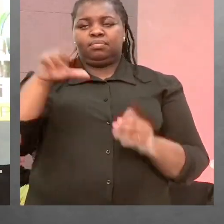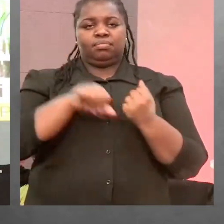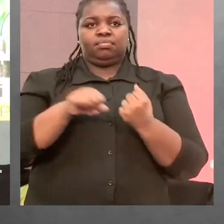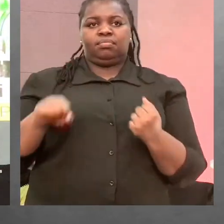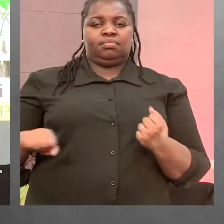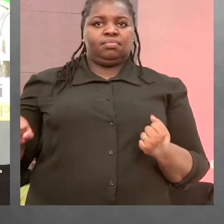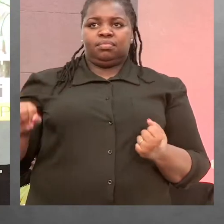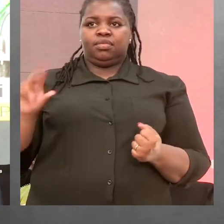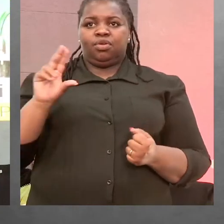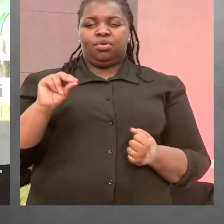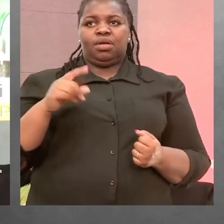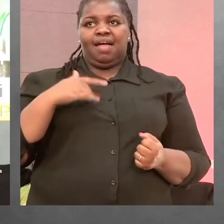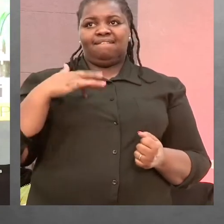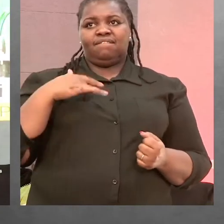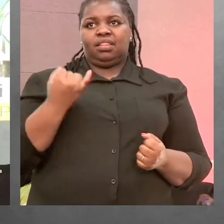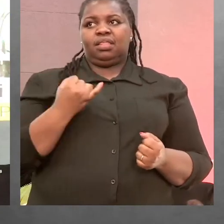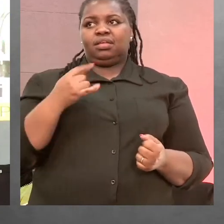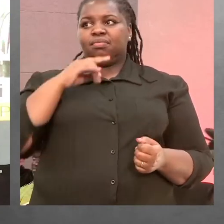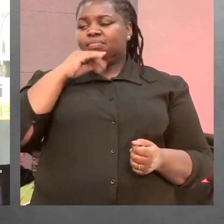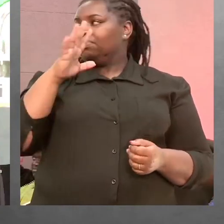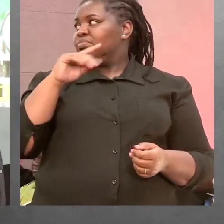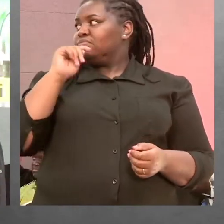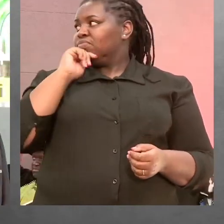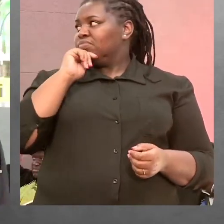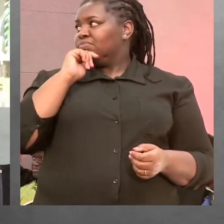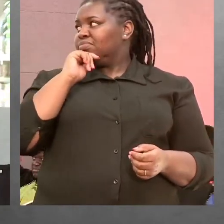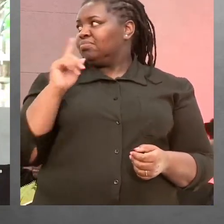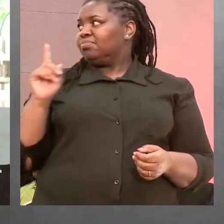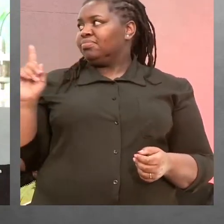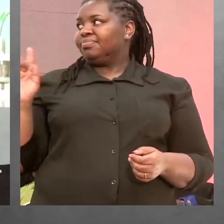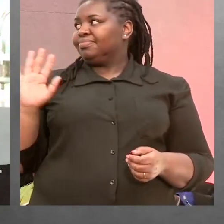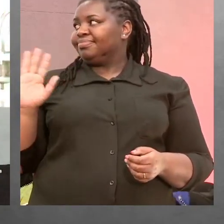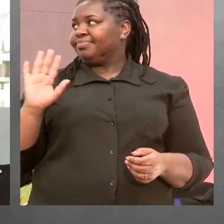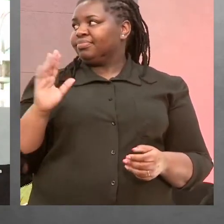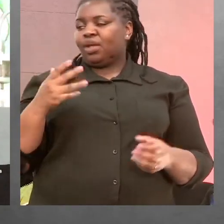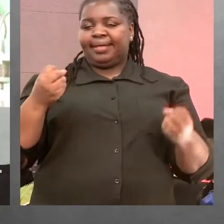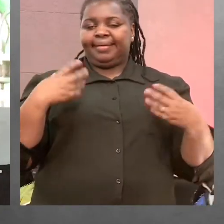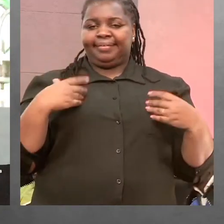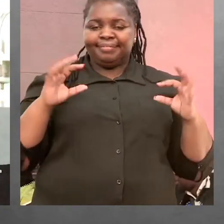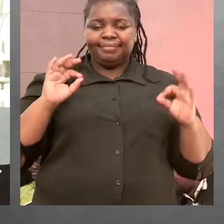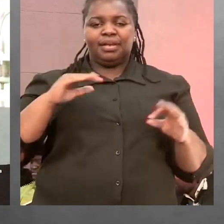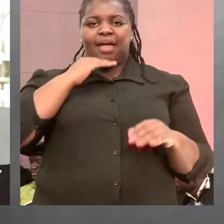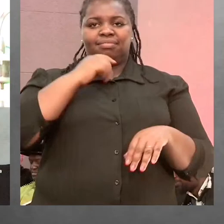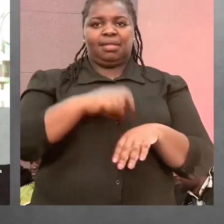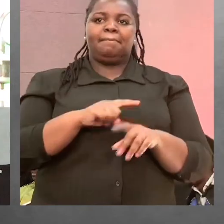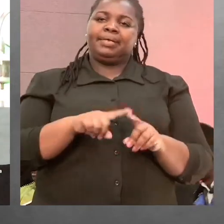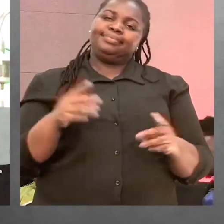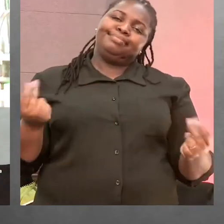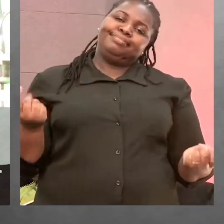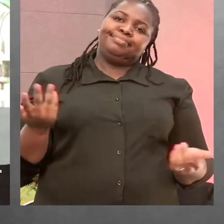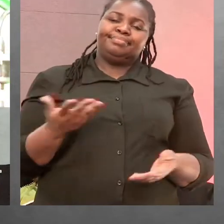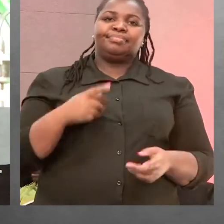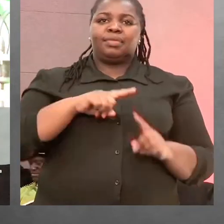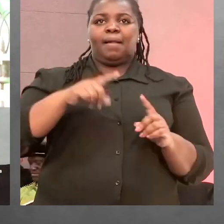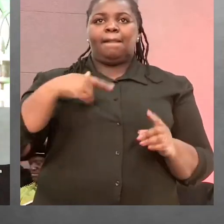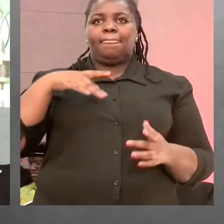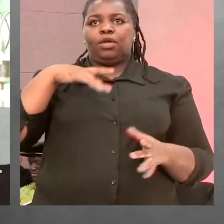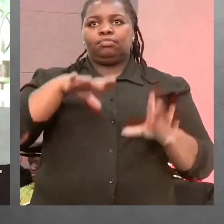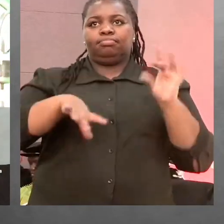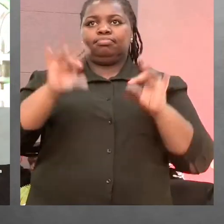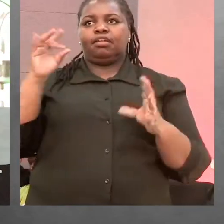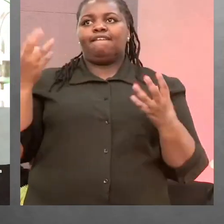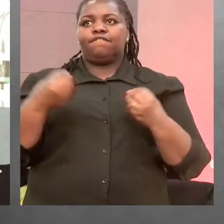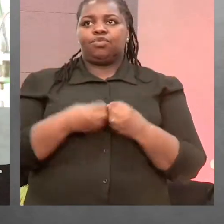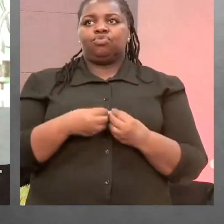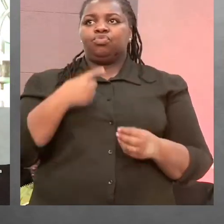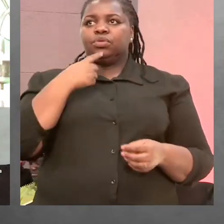Reg, although I feel like bureaucracy is at play here. But nevertheless, I just want to pick a few points to